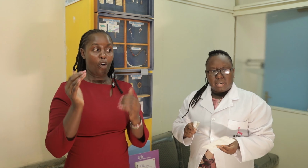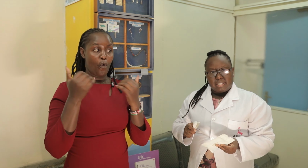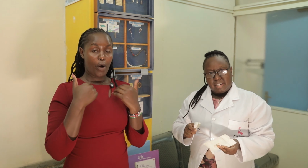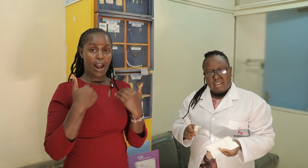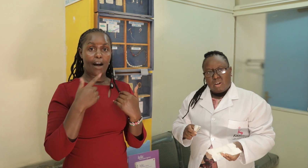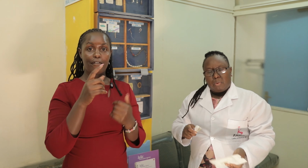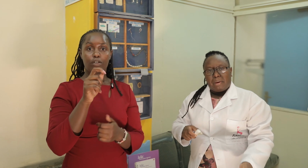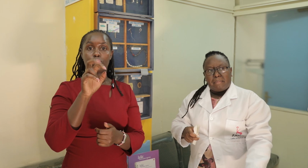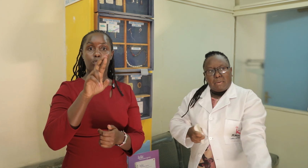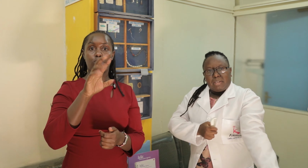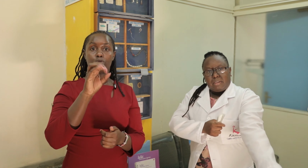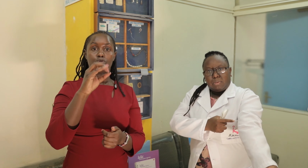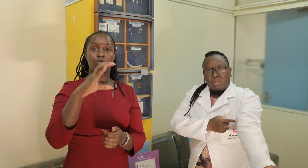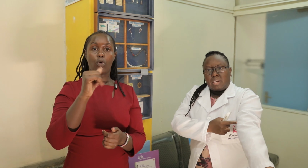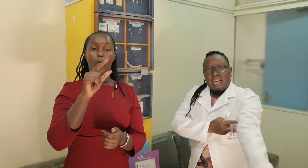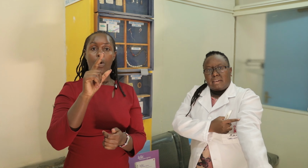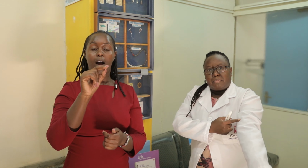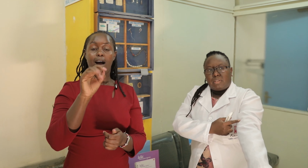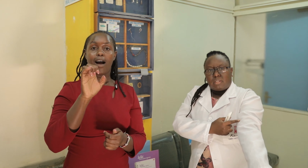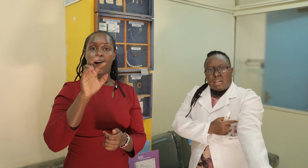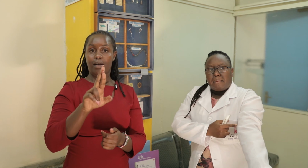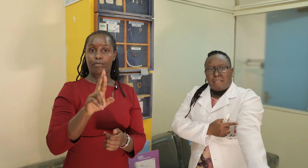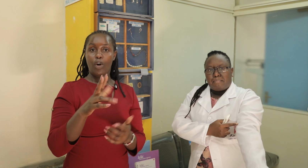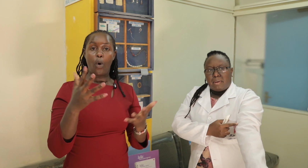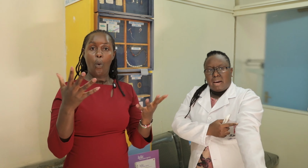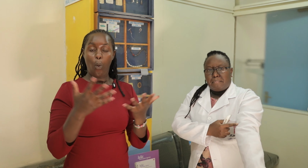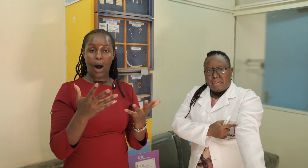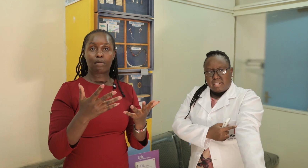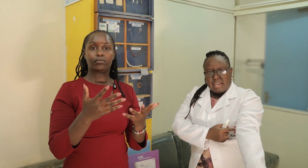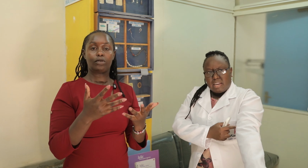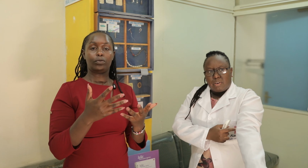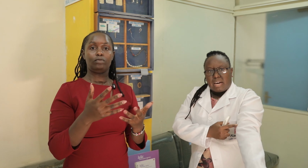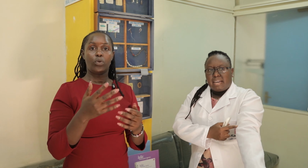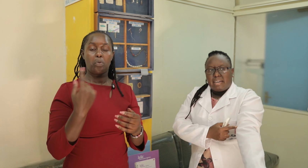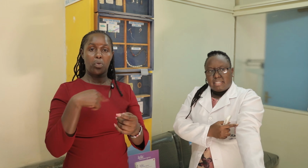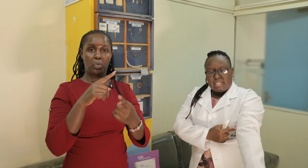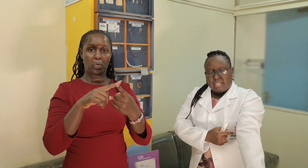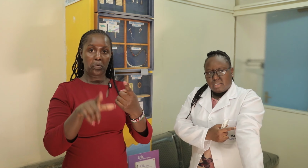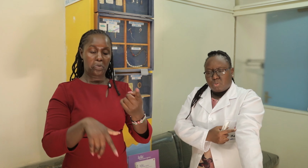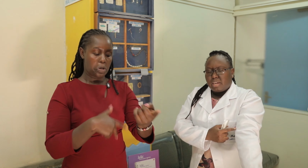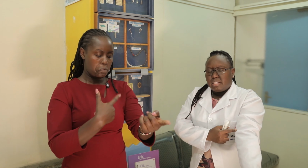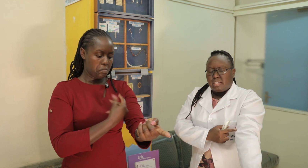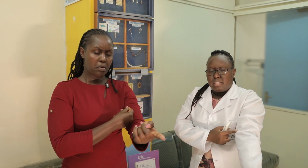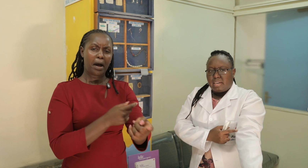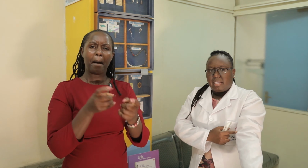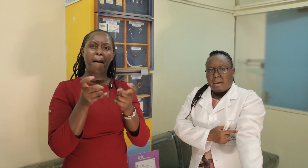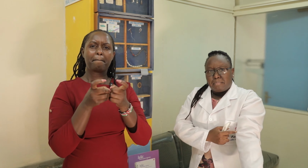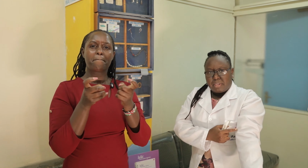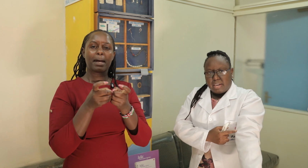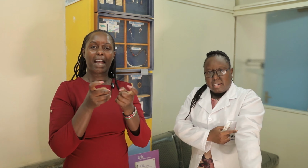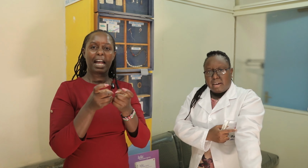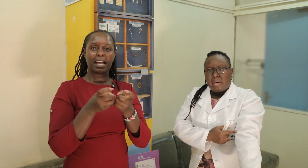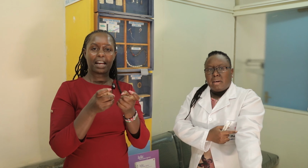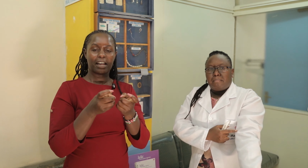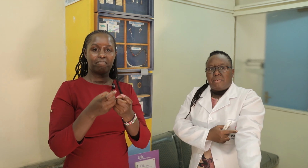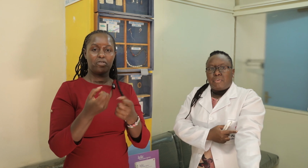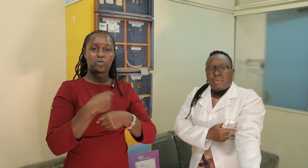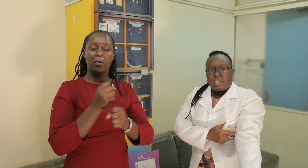a trochanter, whereby we usually put some painkiller or an anesthesia so that it can numb the